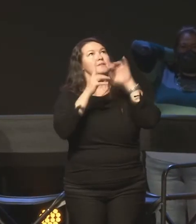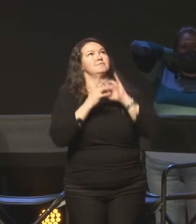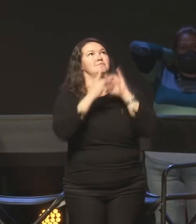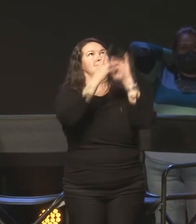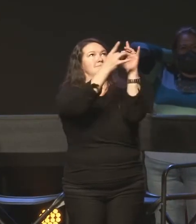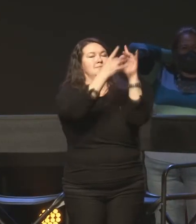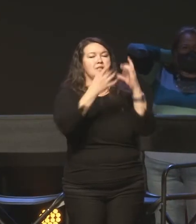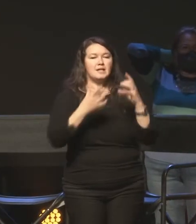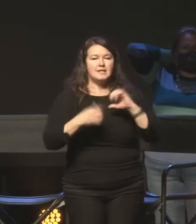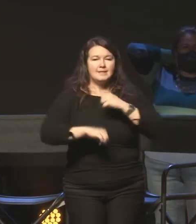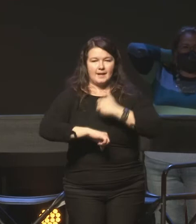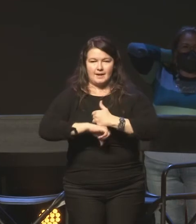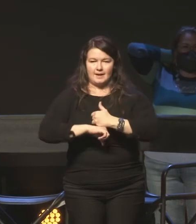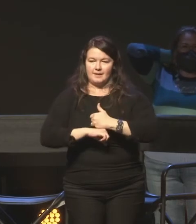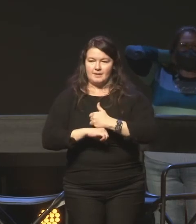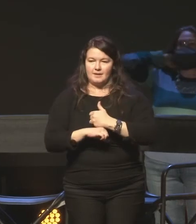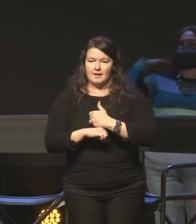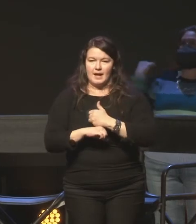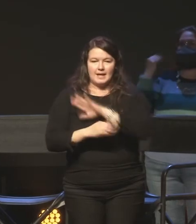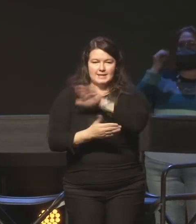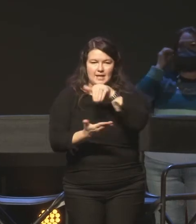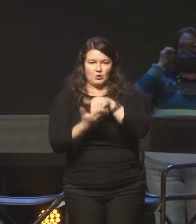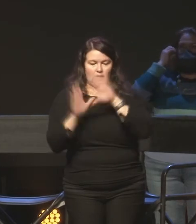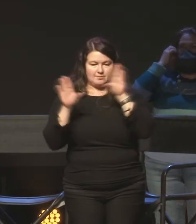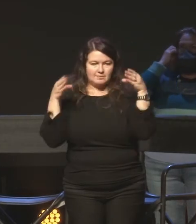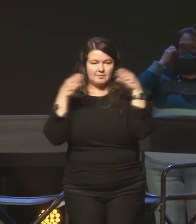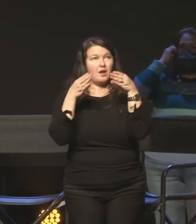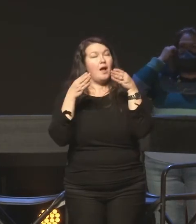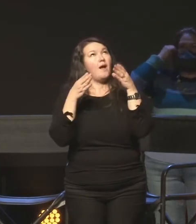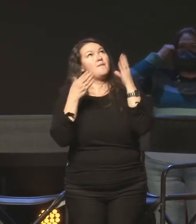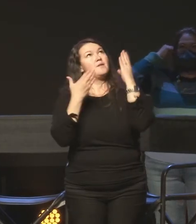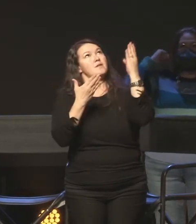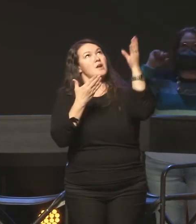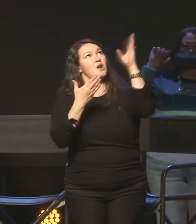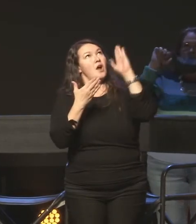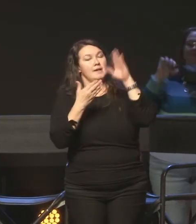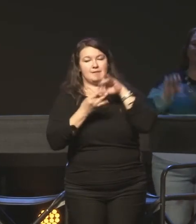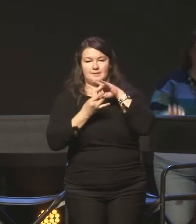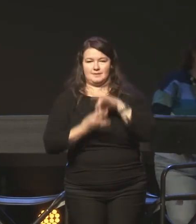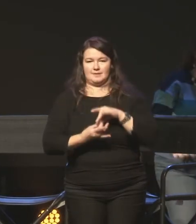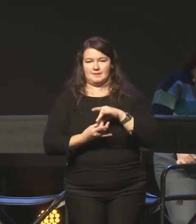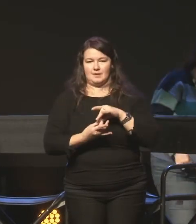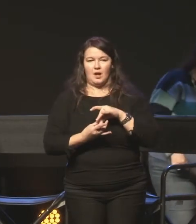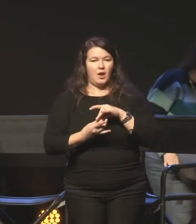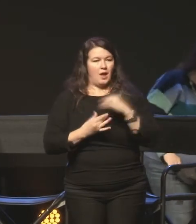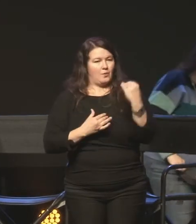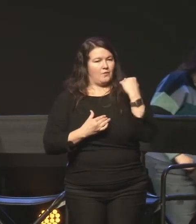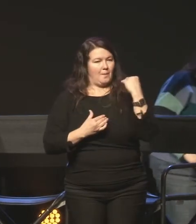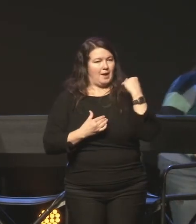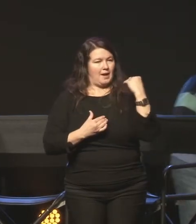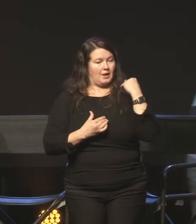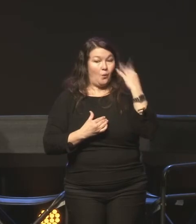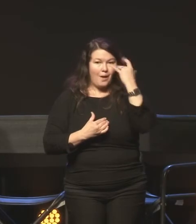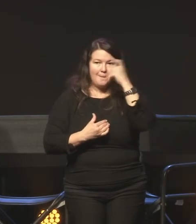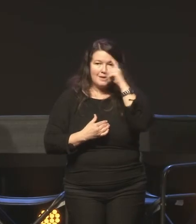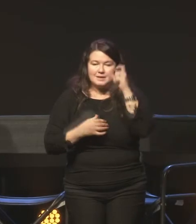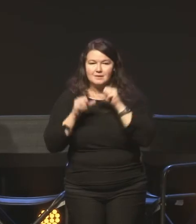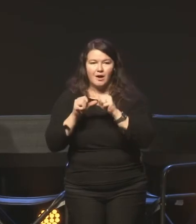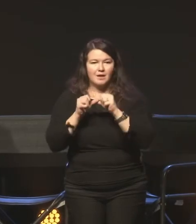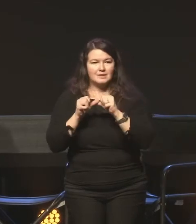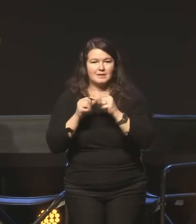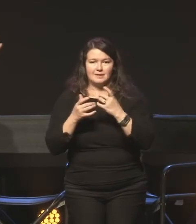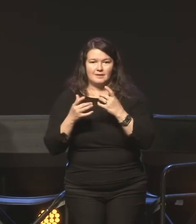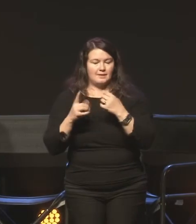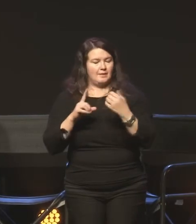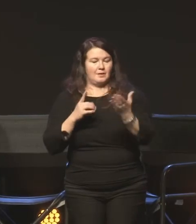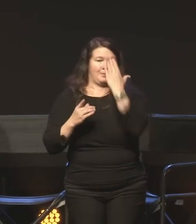a sense in our lives of centrality of God's presence. And we have to be reminded of that because we're just bombarded all the time with things, not